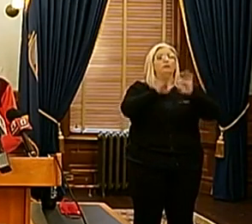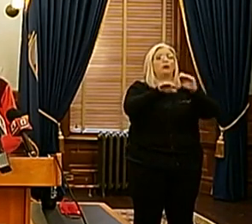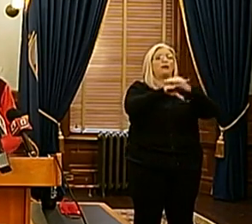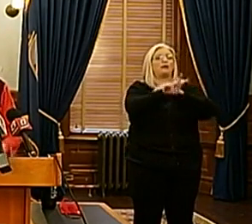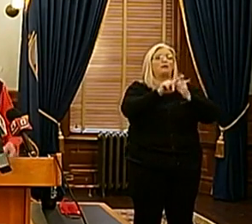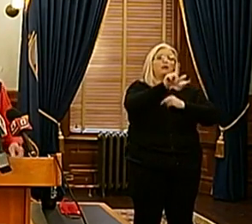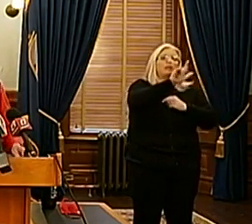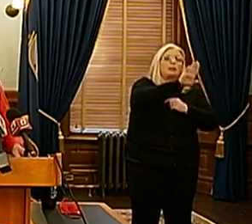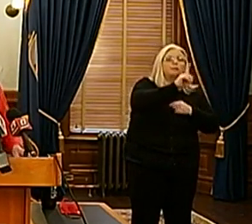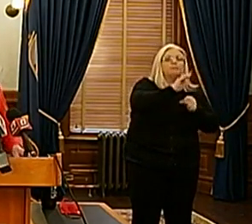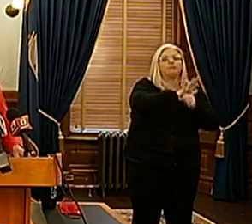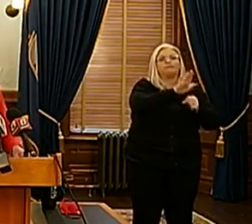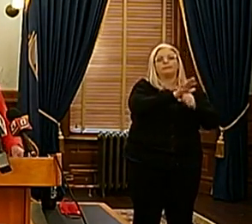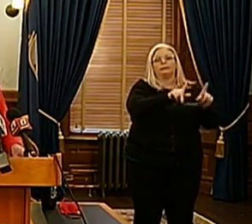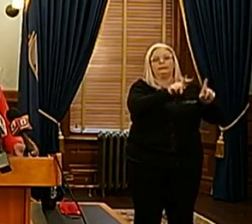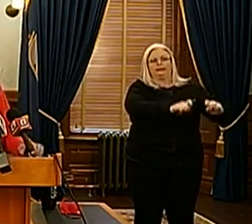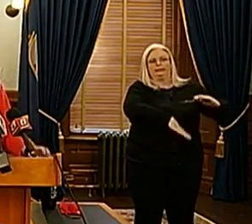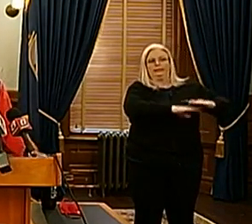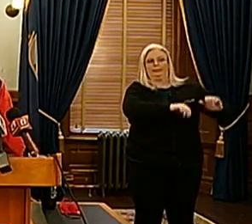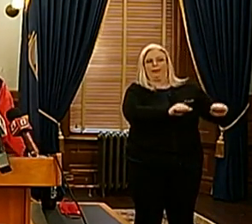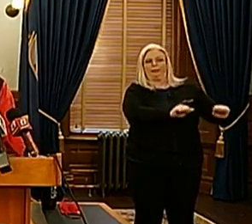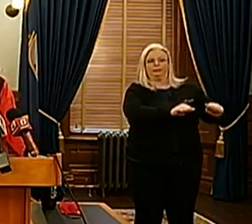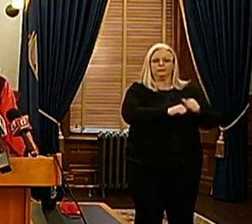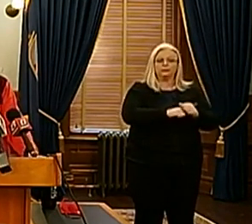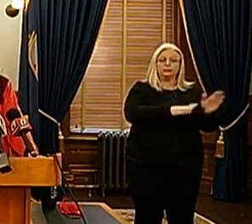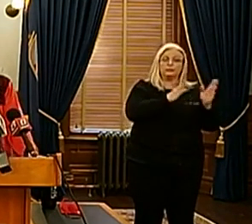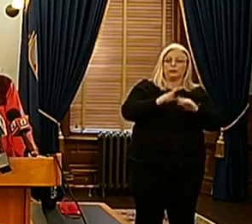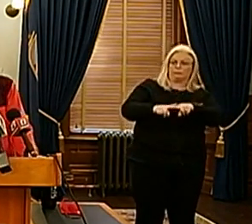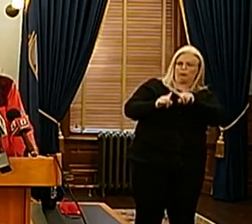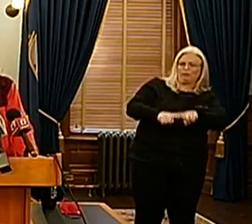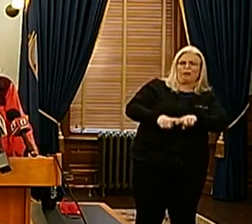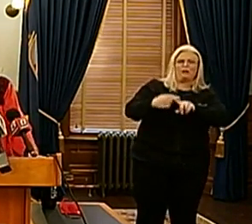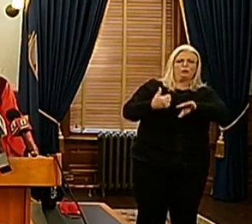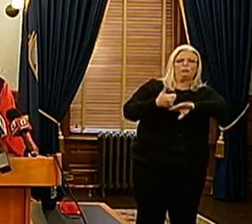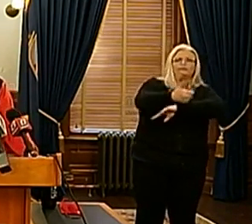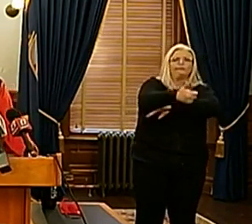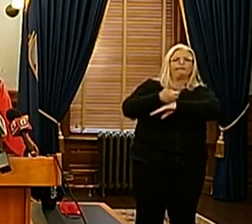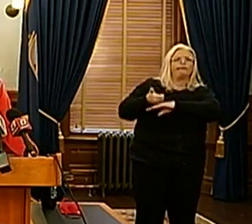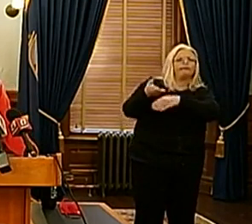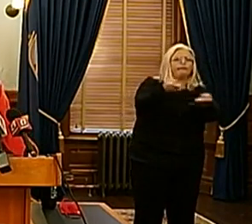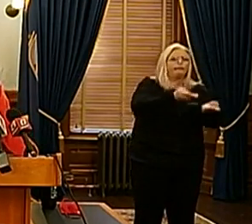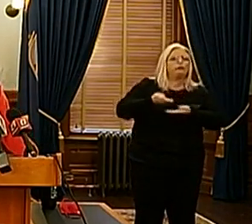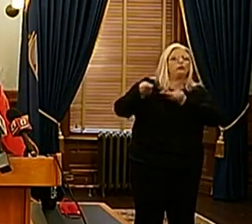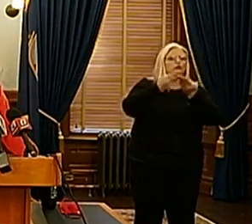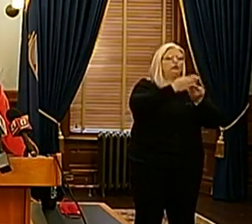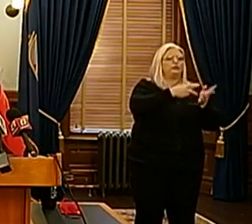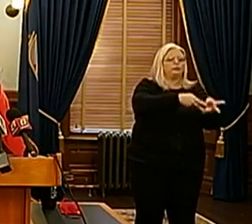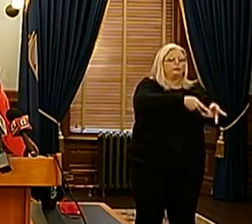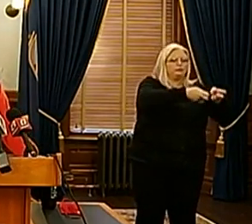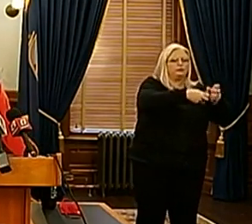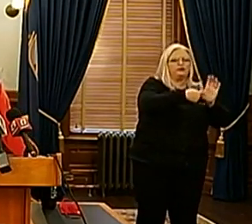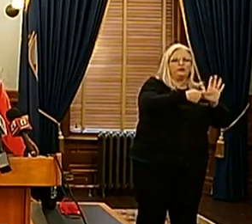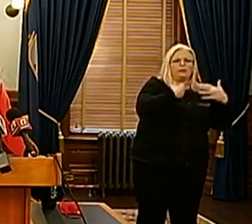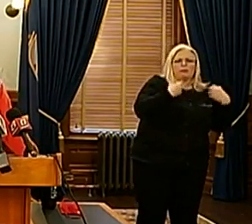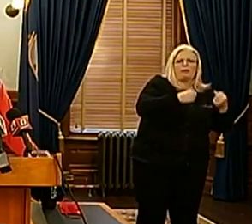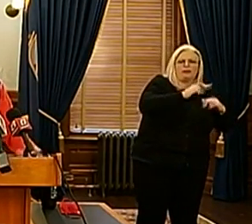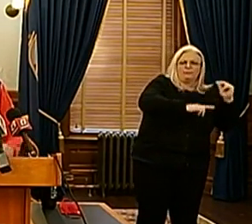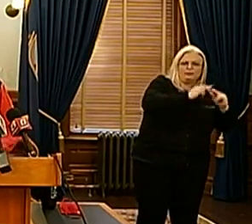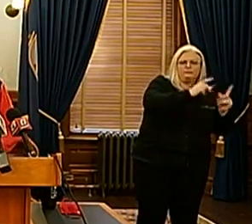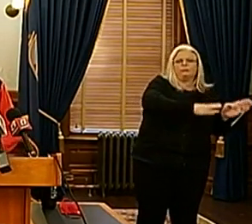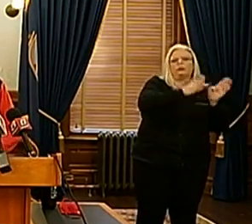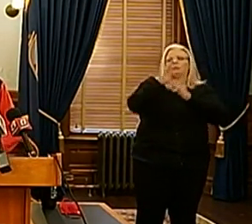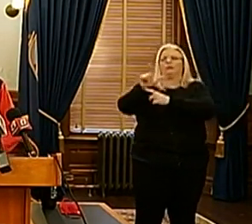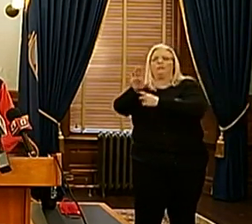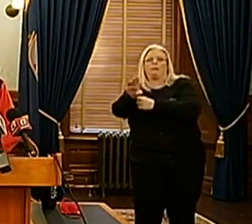have sufficient testing capacity. We need reliable transportation to move samples from health facilities to labs where they